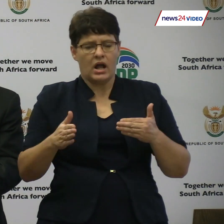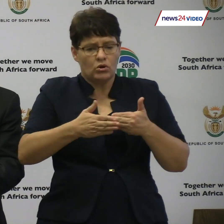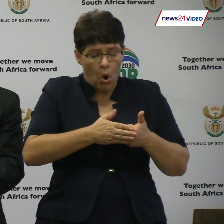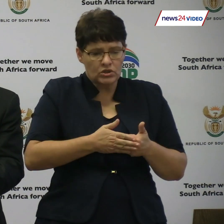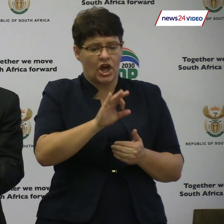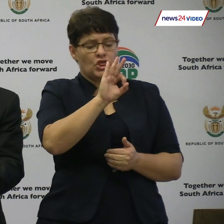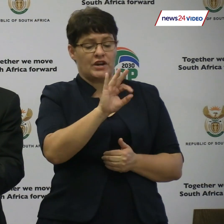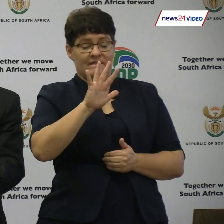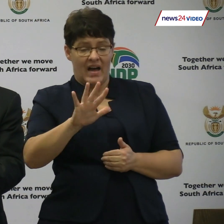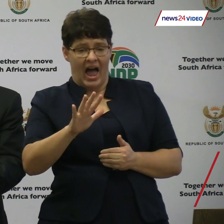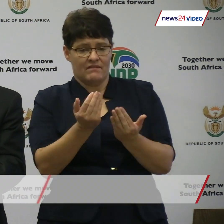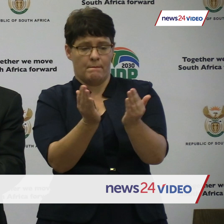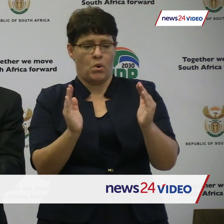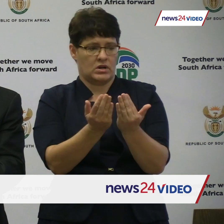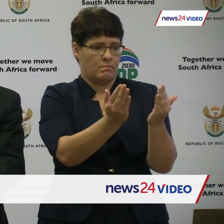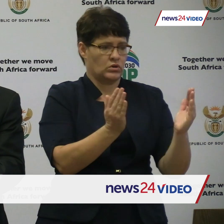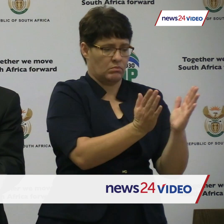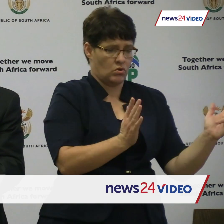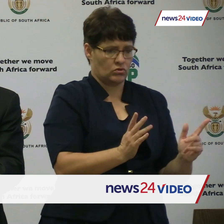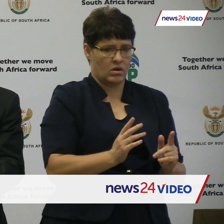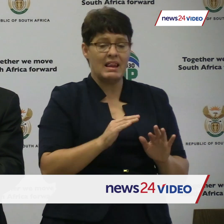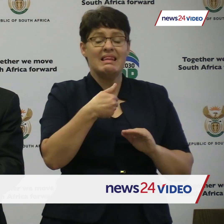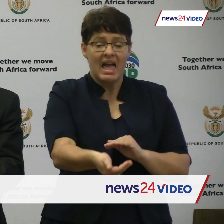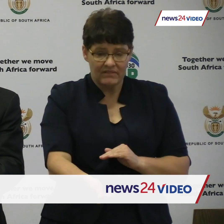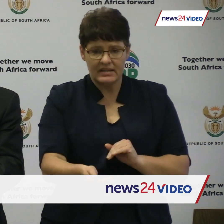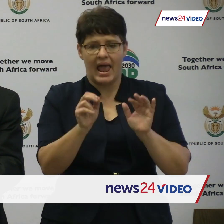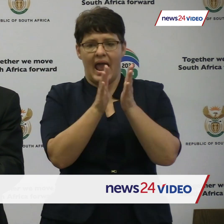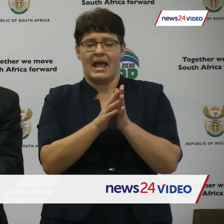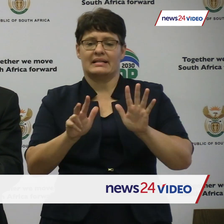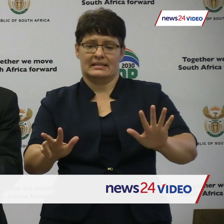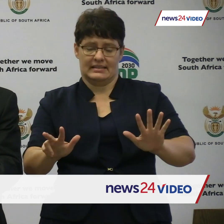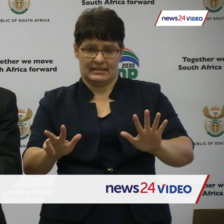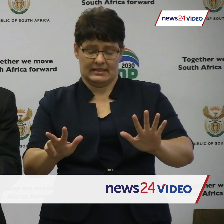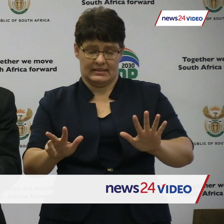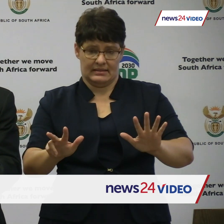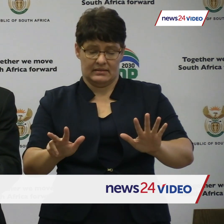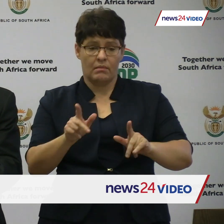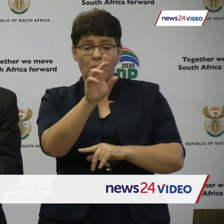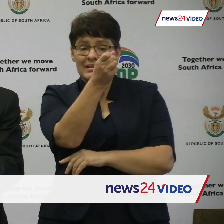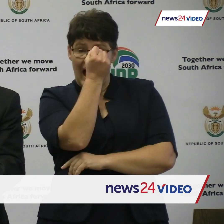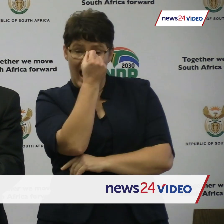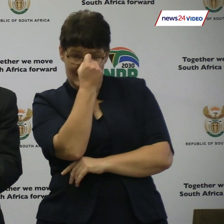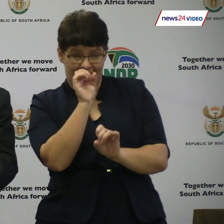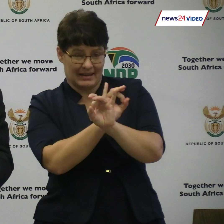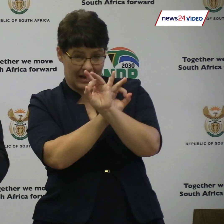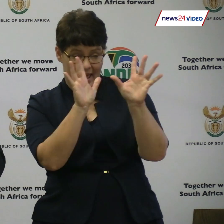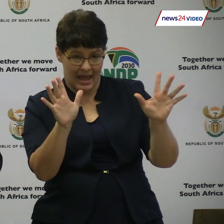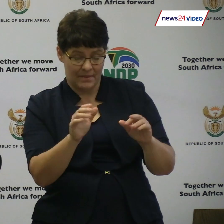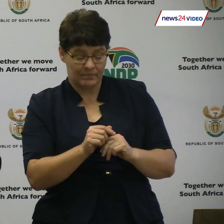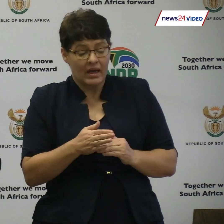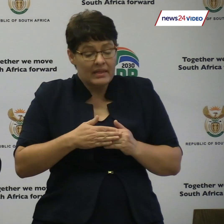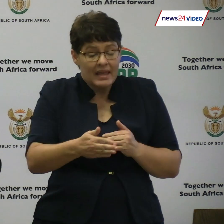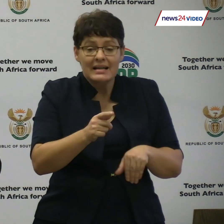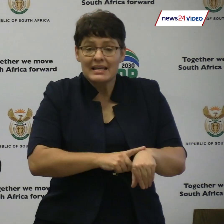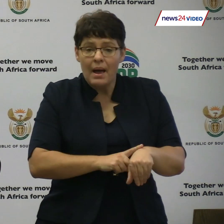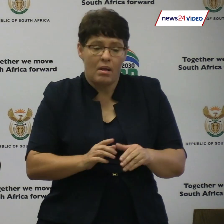35 border posts and we're left with 18. Now I want you to understand very well. During that time there